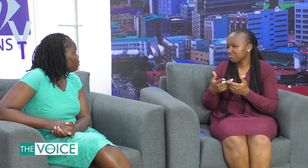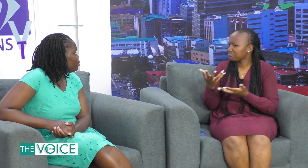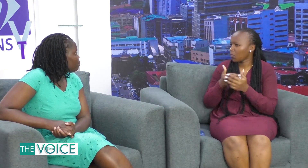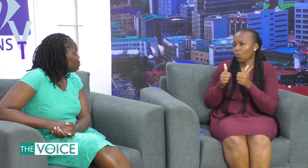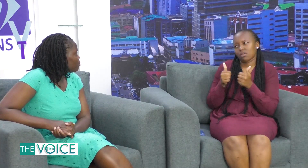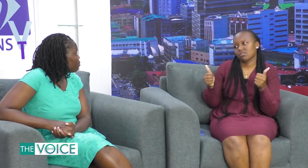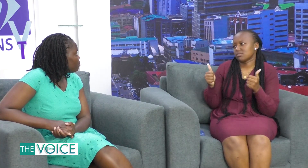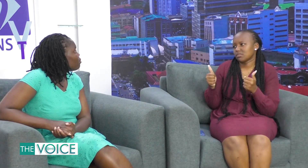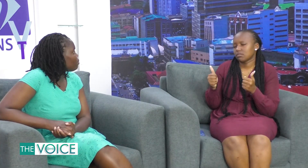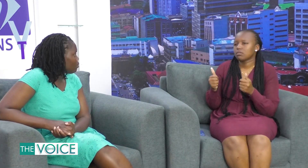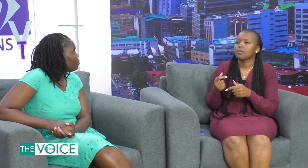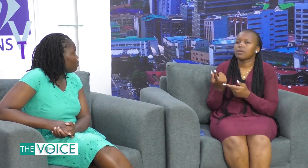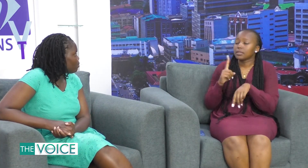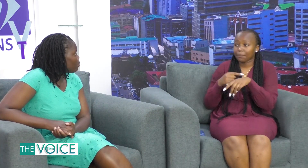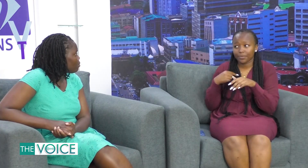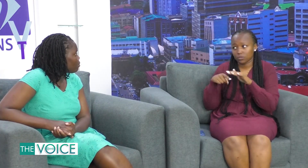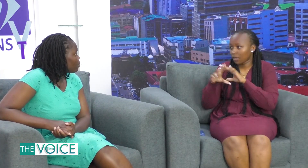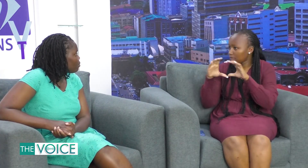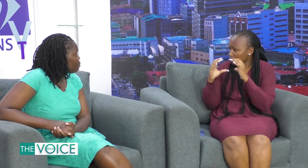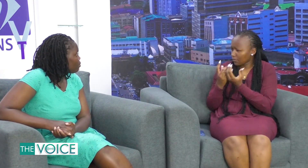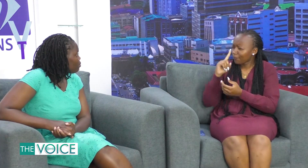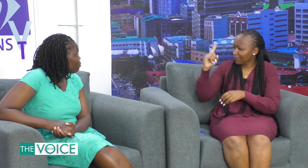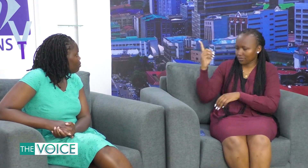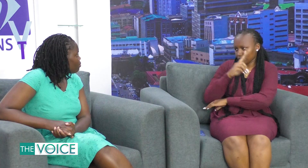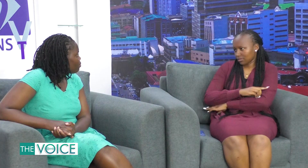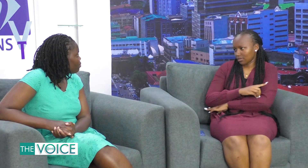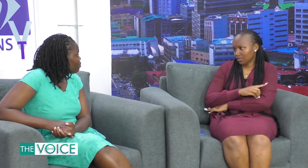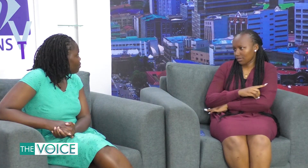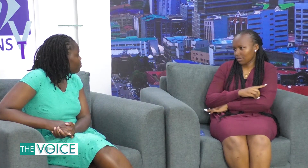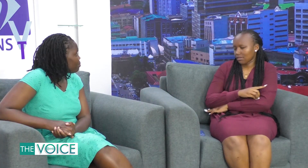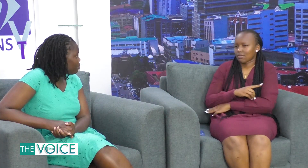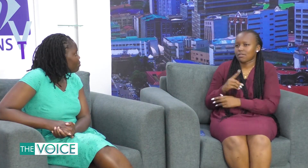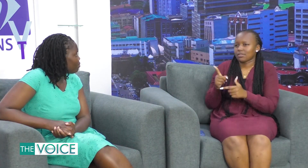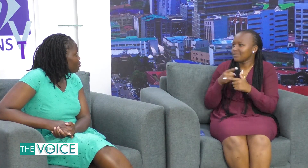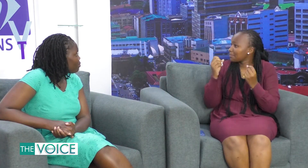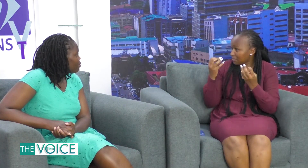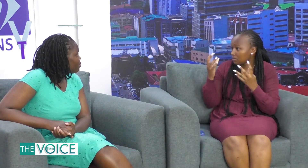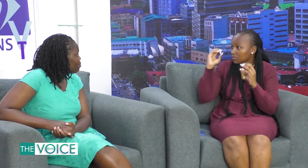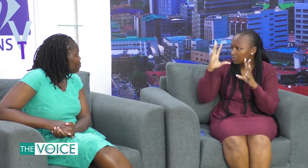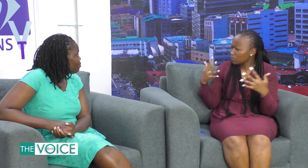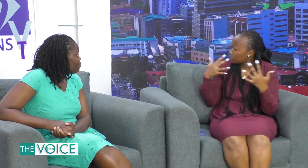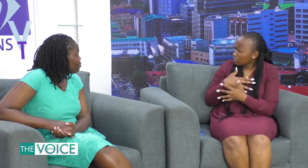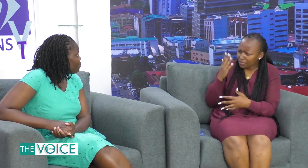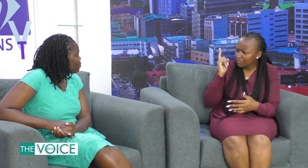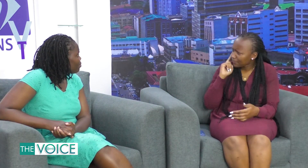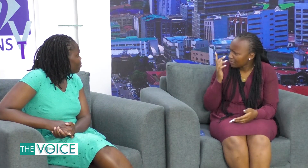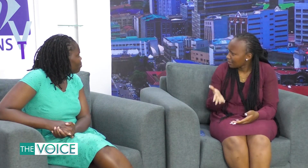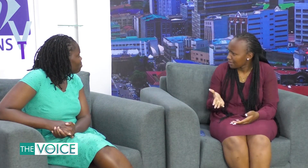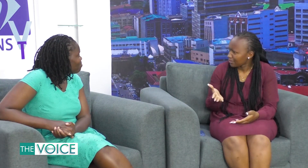I joined the school, they told me there's another deaf who is coming, and I felt okay. The first day I entered the class, there were